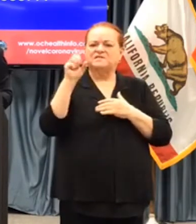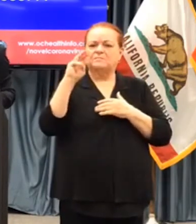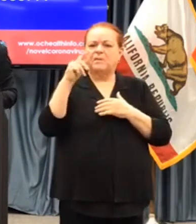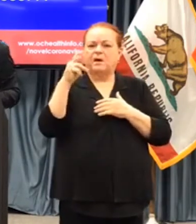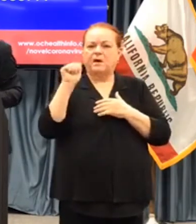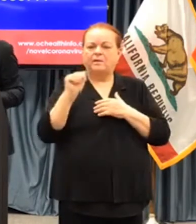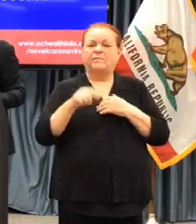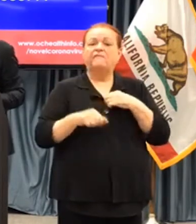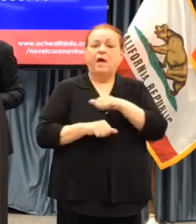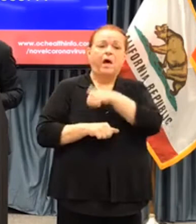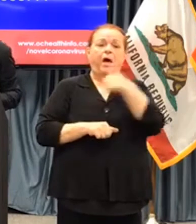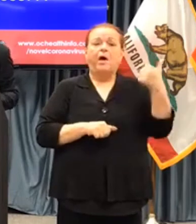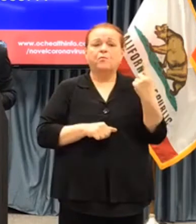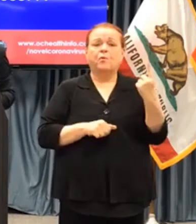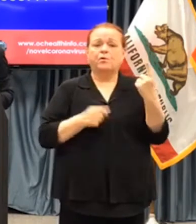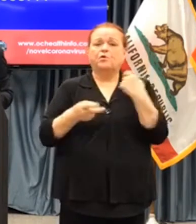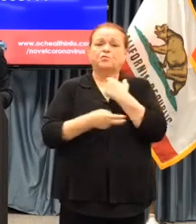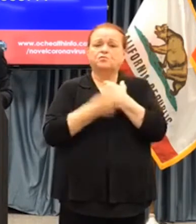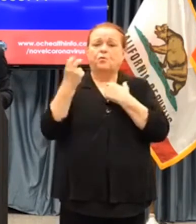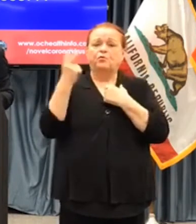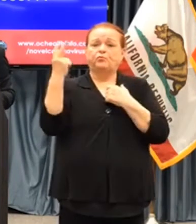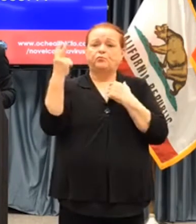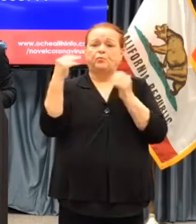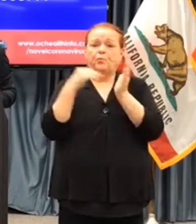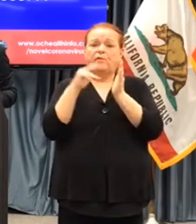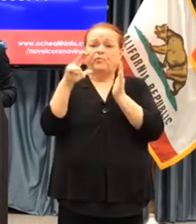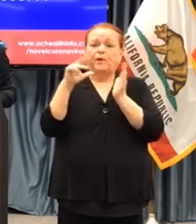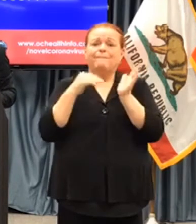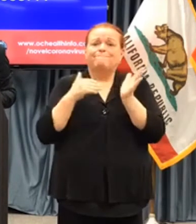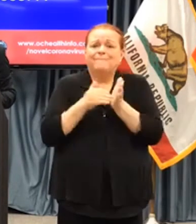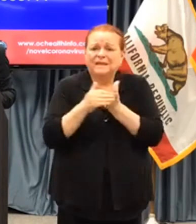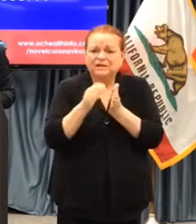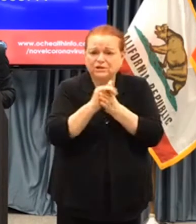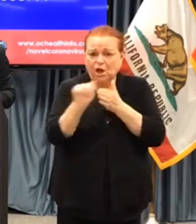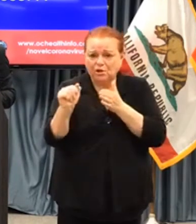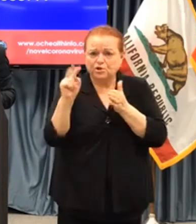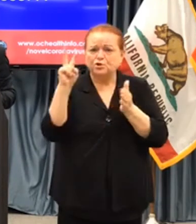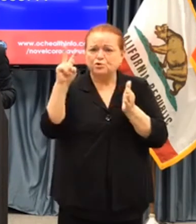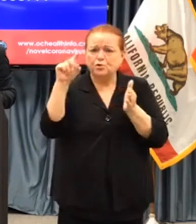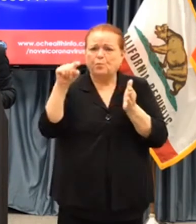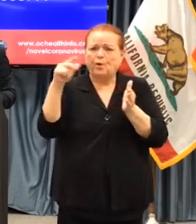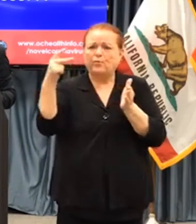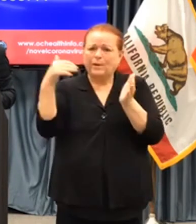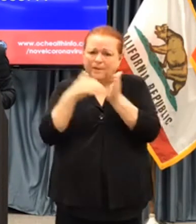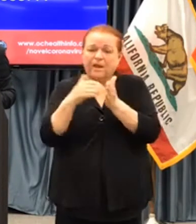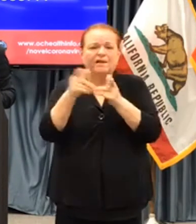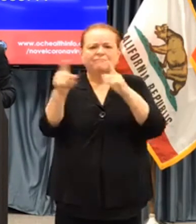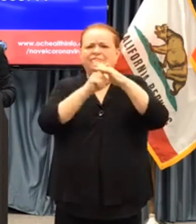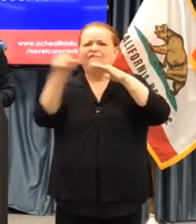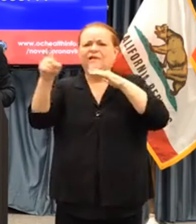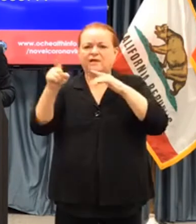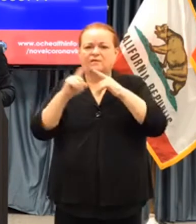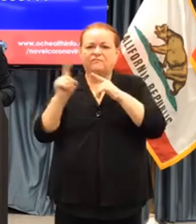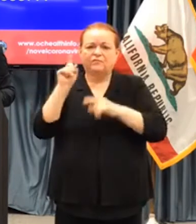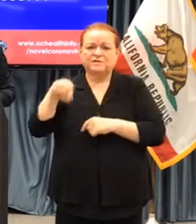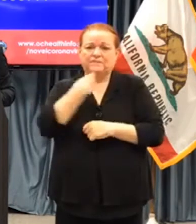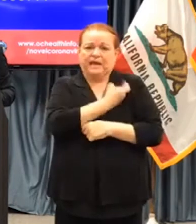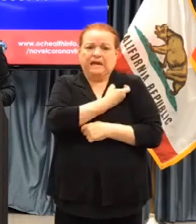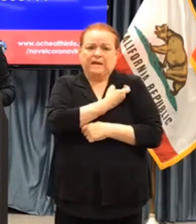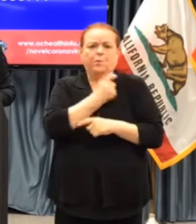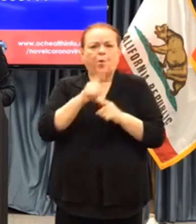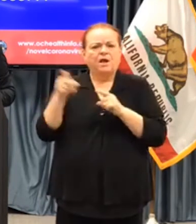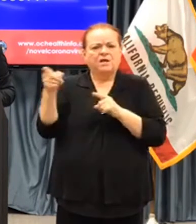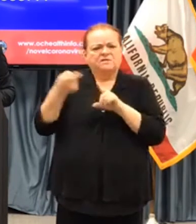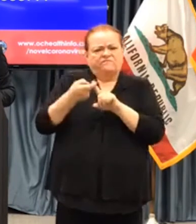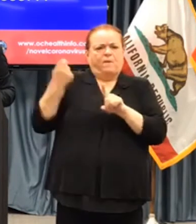million from a private school here in Orange County, fled to Spain where he's a nationalized citizen, and then when we